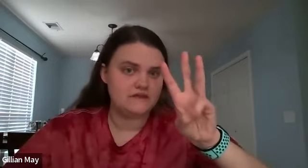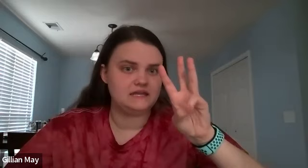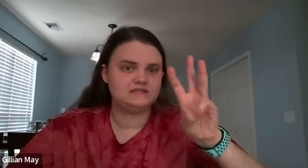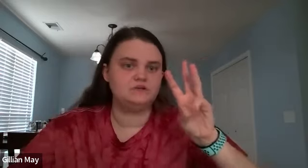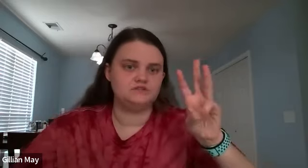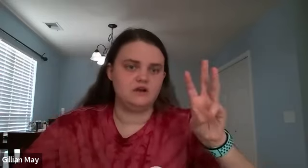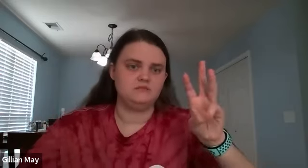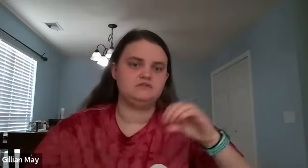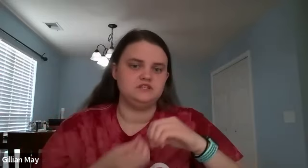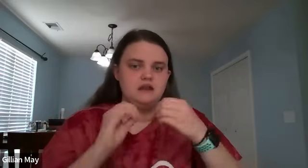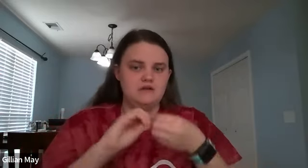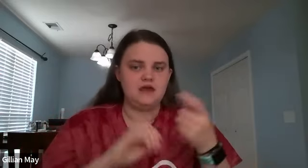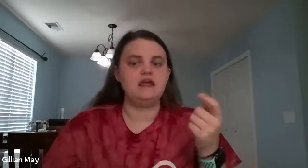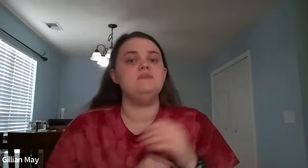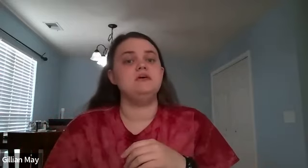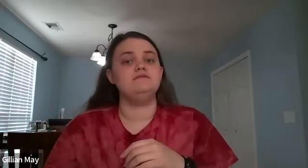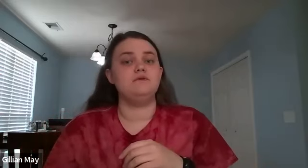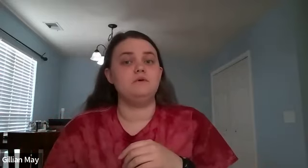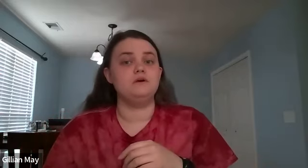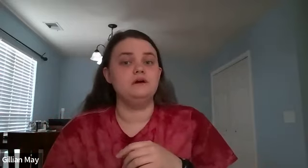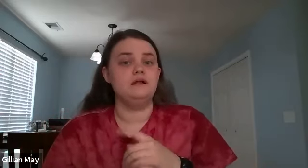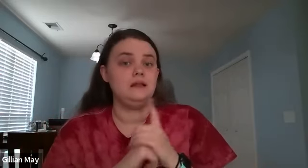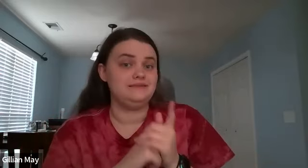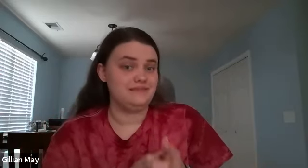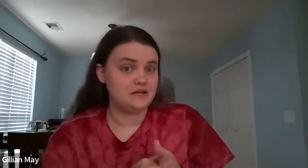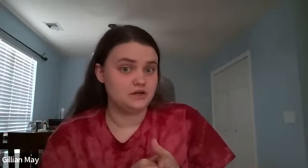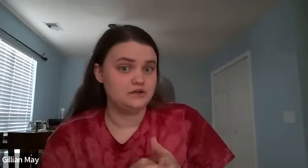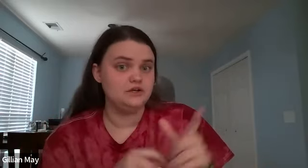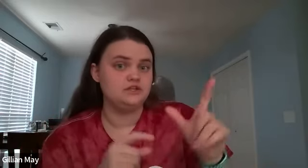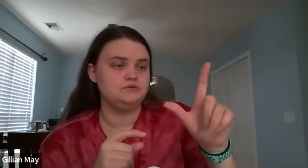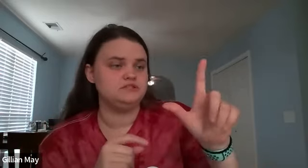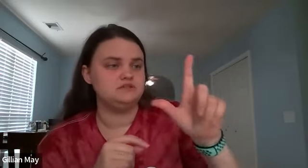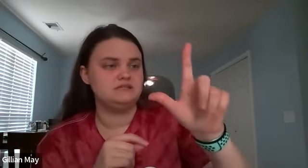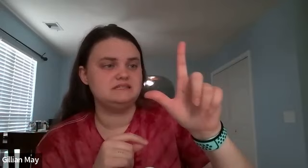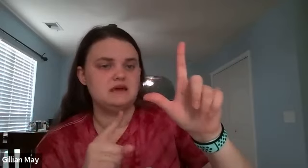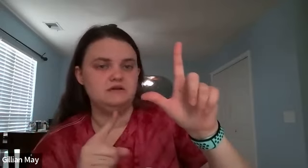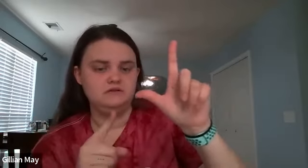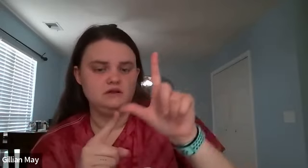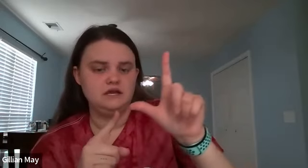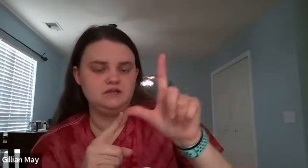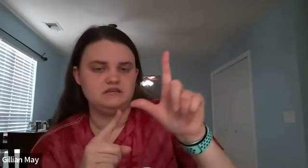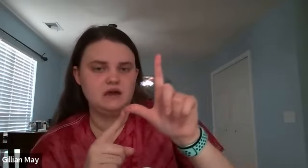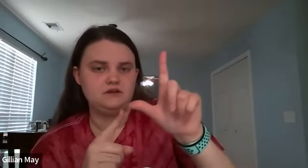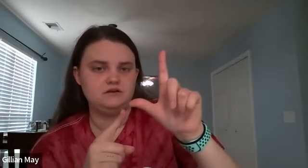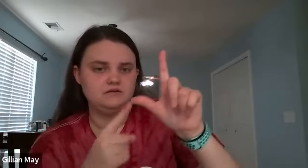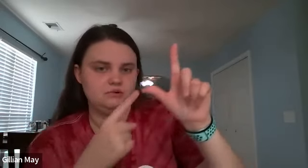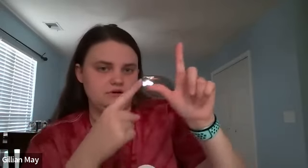that is what you're talking about. So you would add that. And then for letter, you would do, it's an L, and you tap it on your pointer